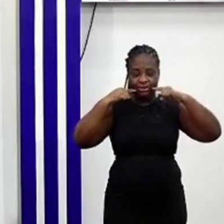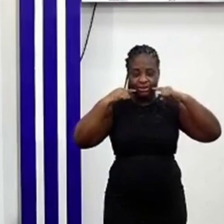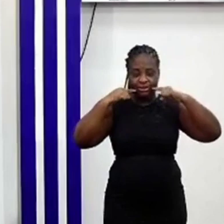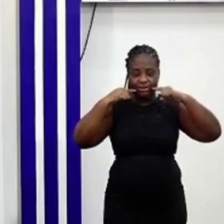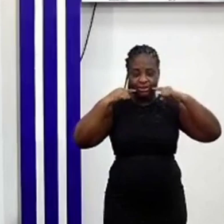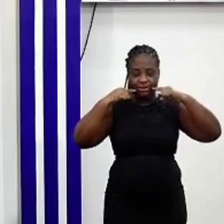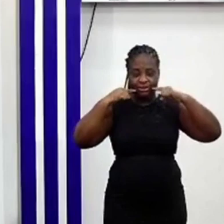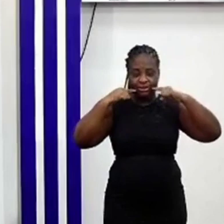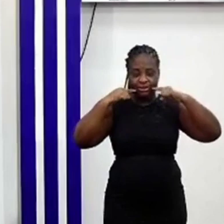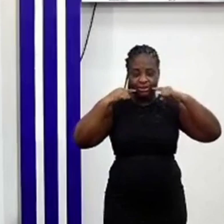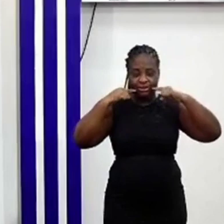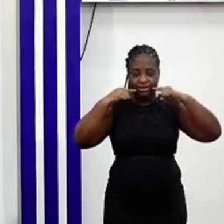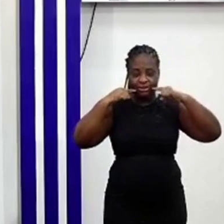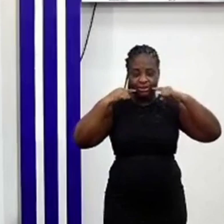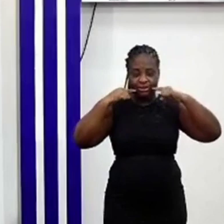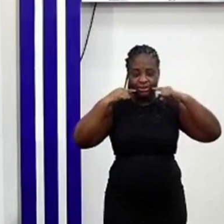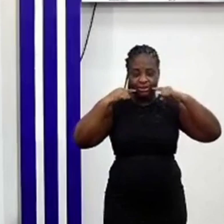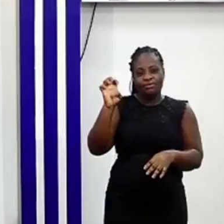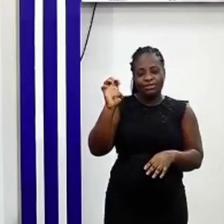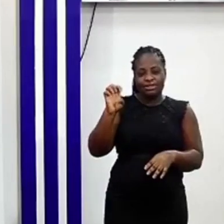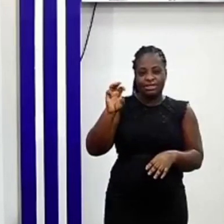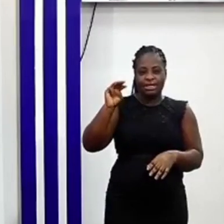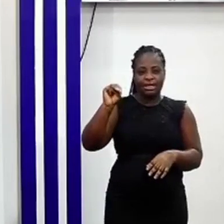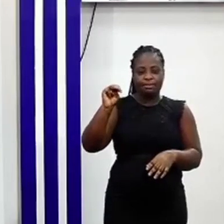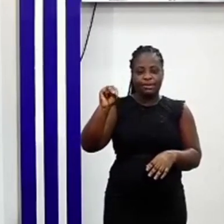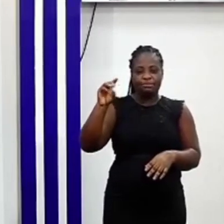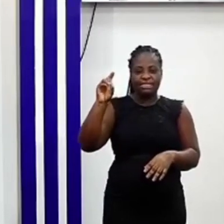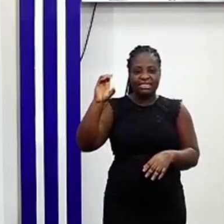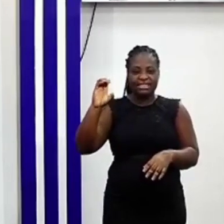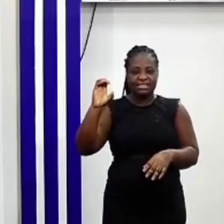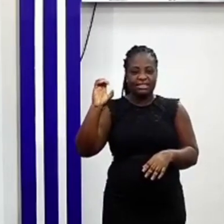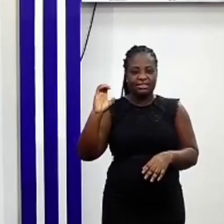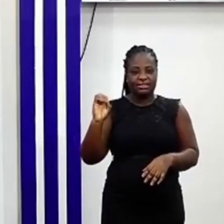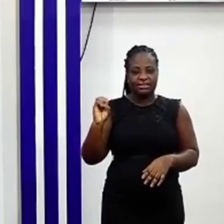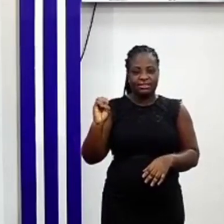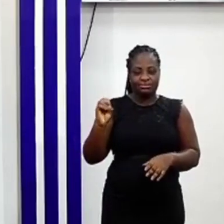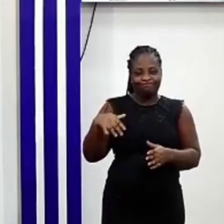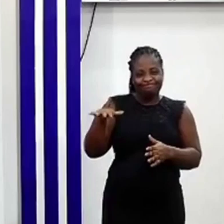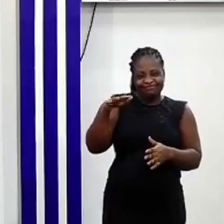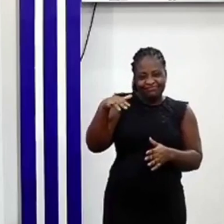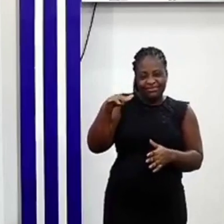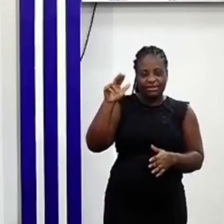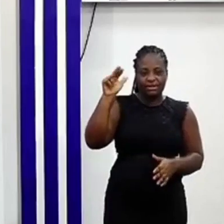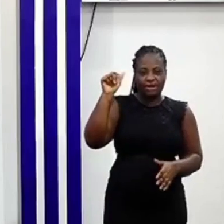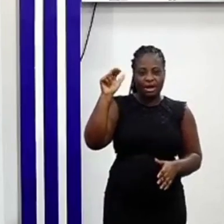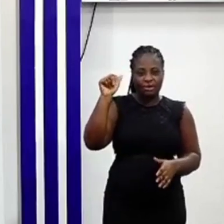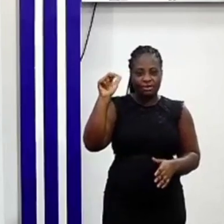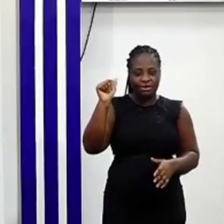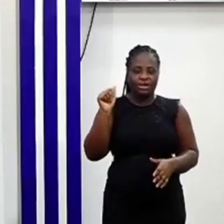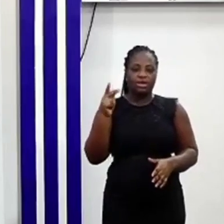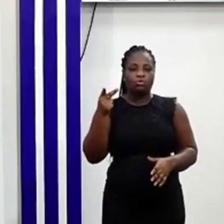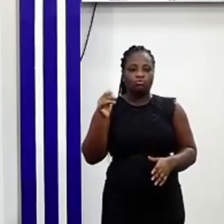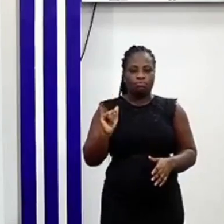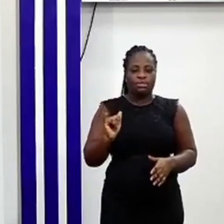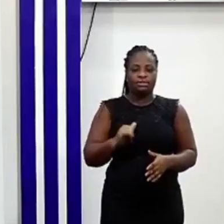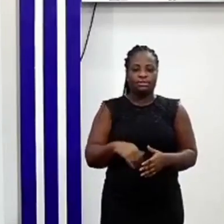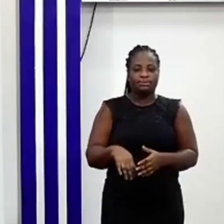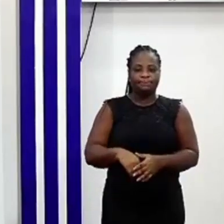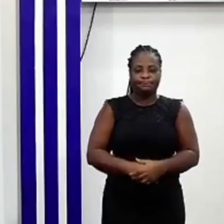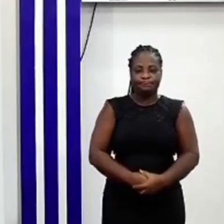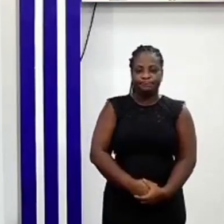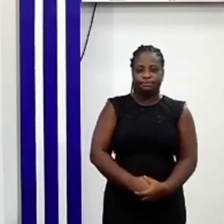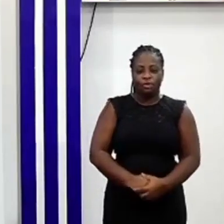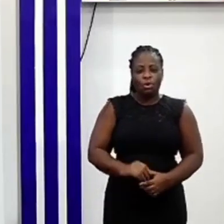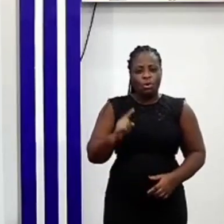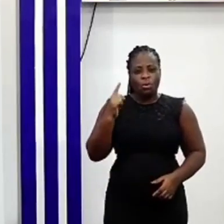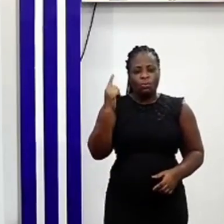in 40 MMDAs between the Greater Kumasi and Greater Accra areas.